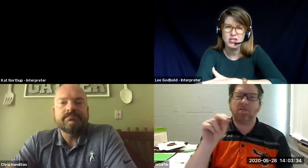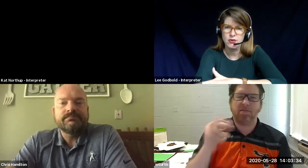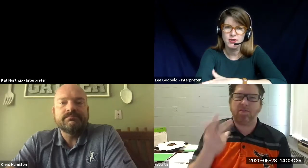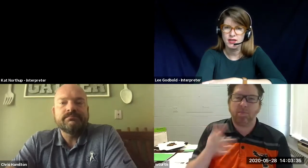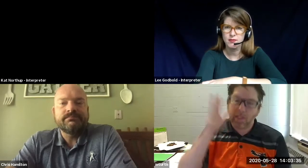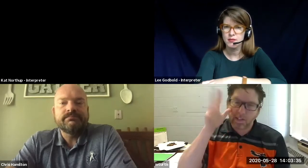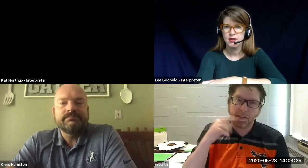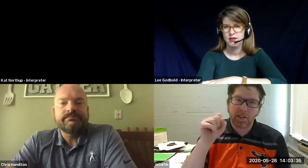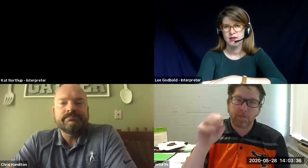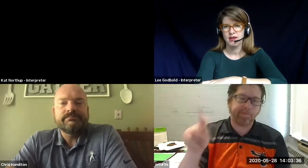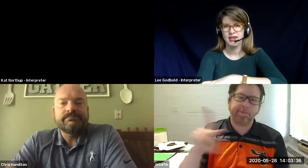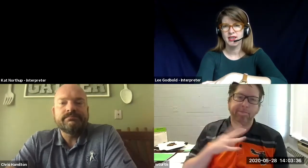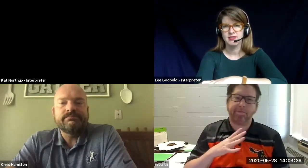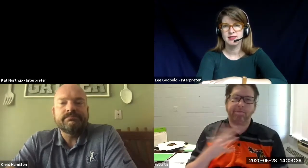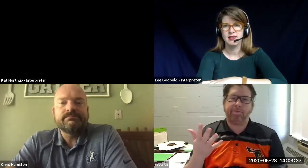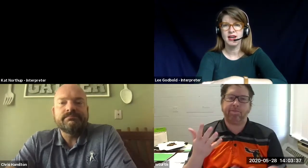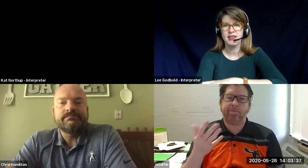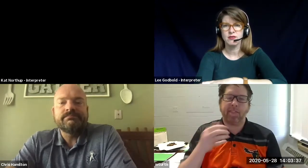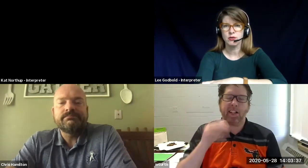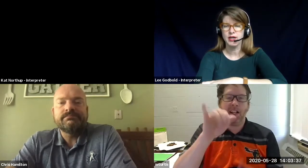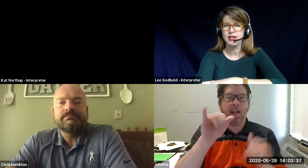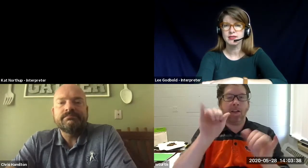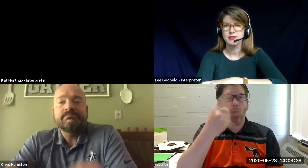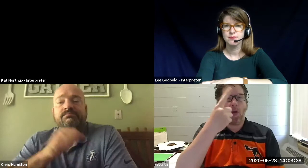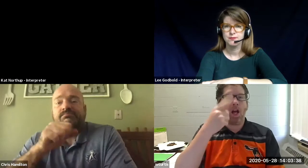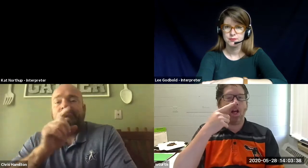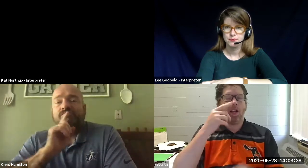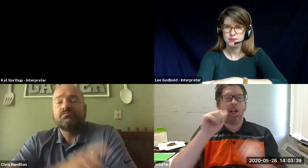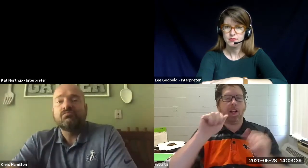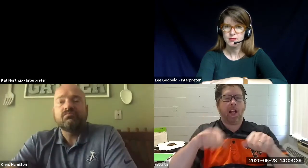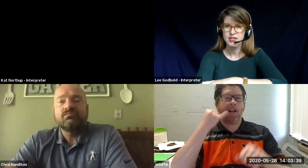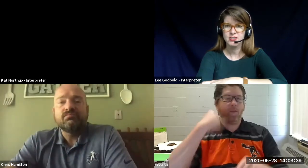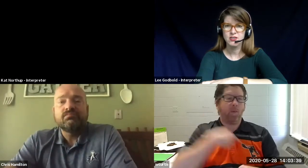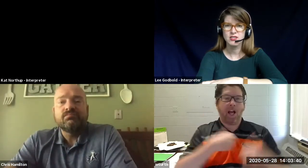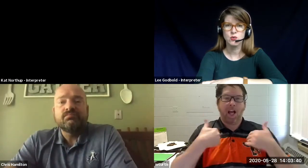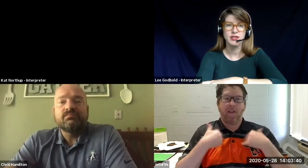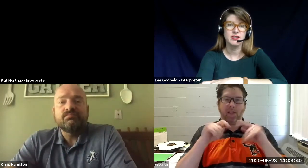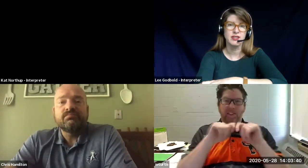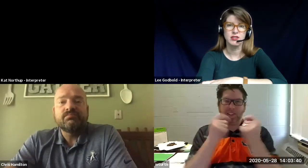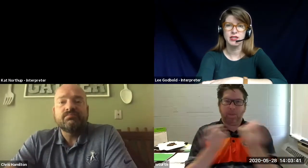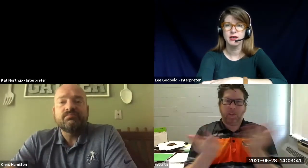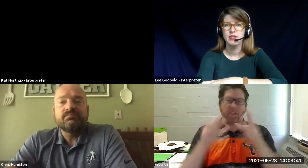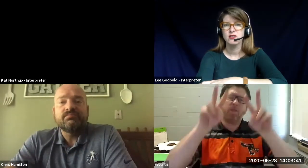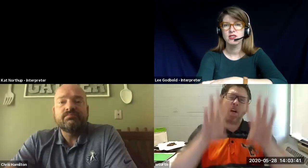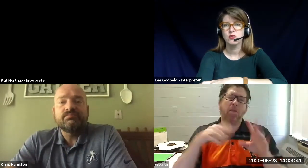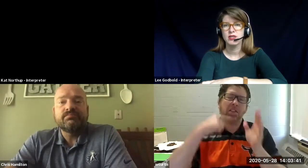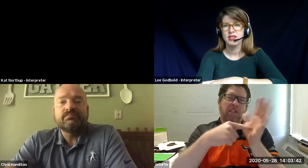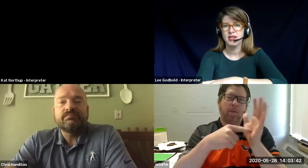to them. I can't deny that request. And so that's one thing, definitely. So that's one thing.